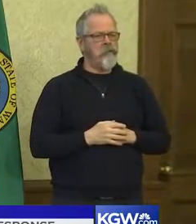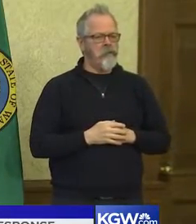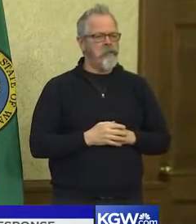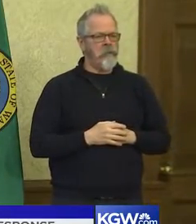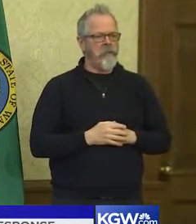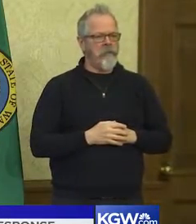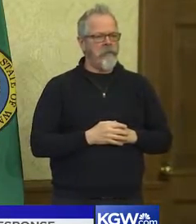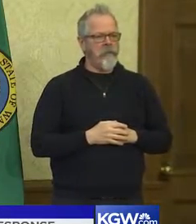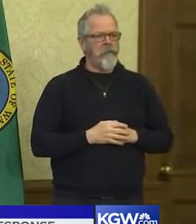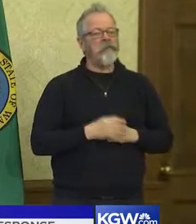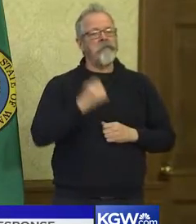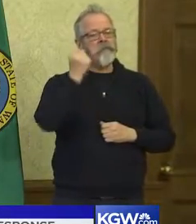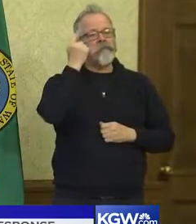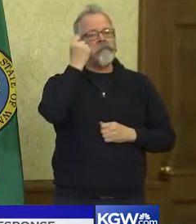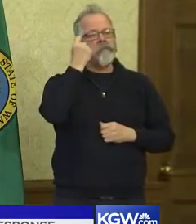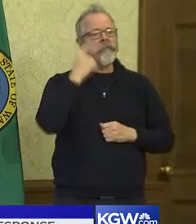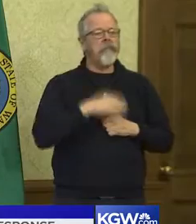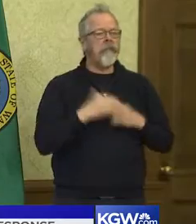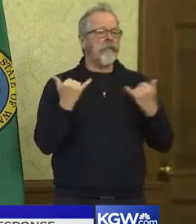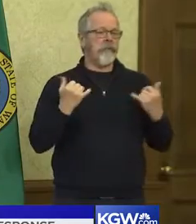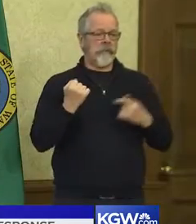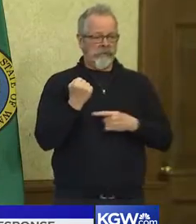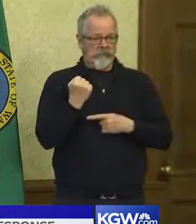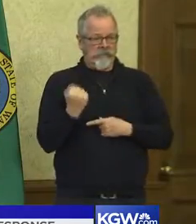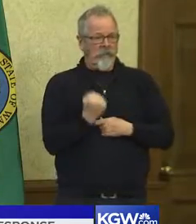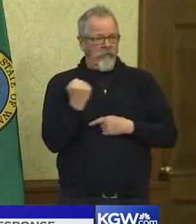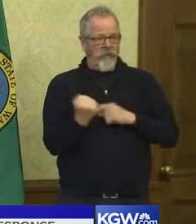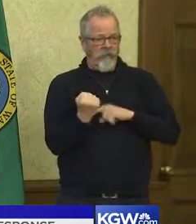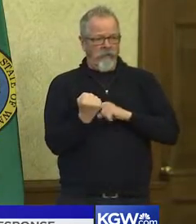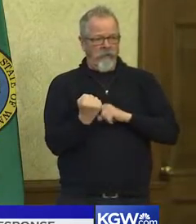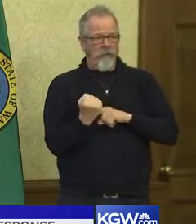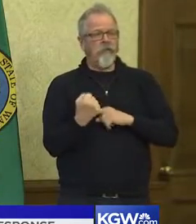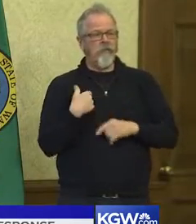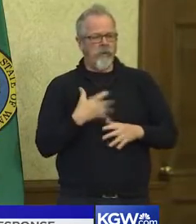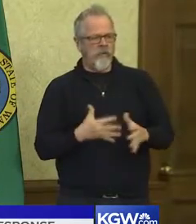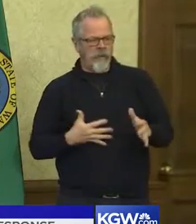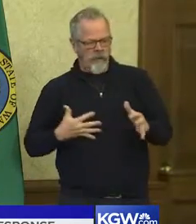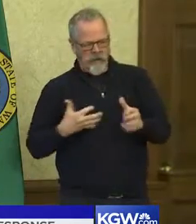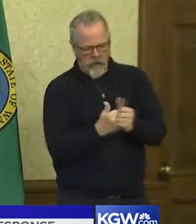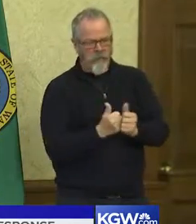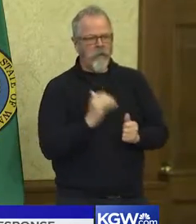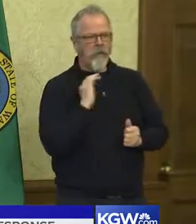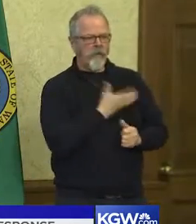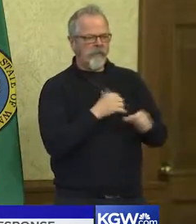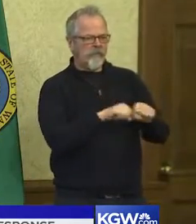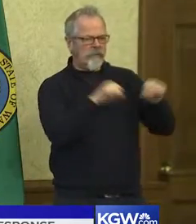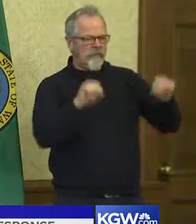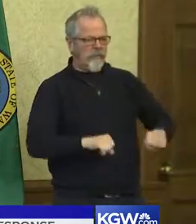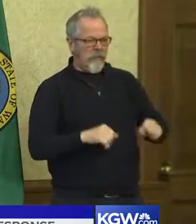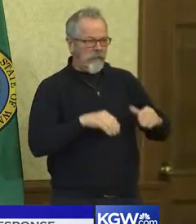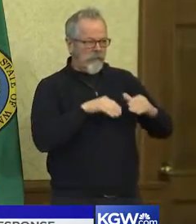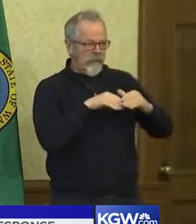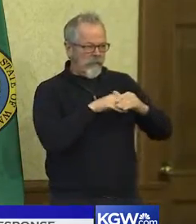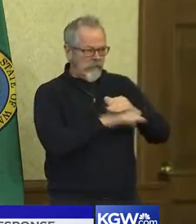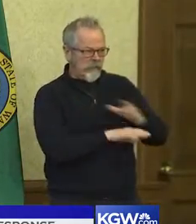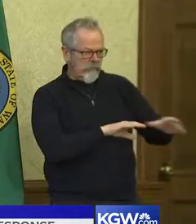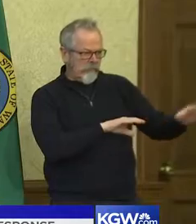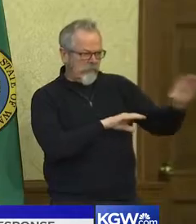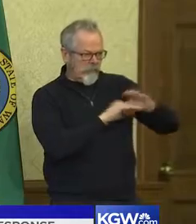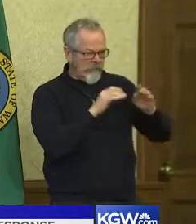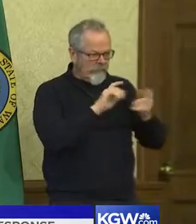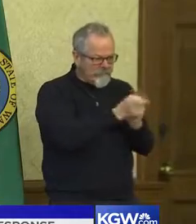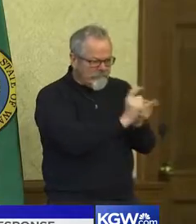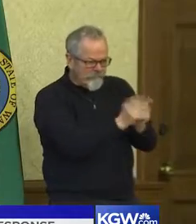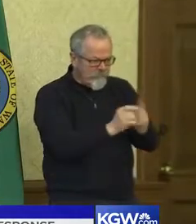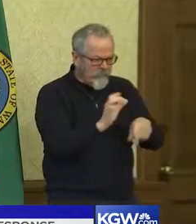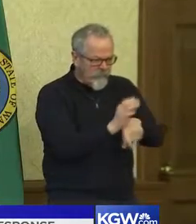on Saturday an update to our system. We're going to be doing that update most of the day. Our customer service lines are also going to be off most of